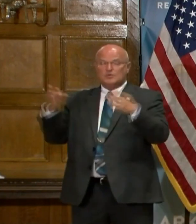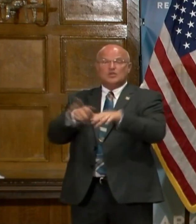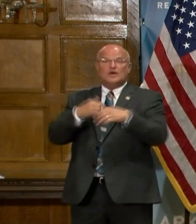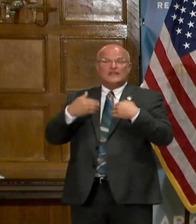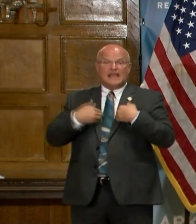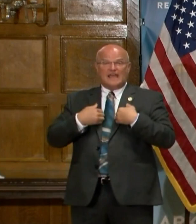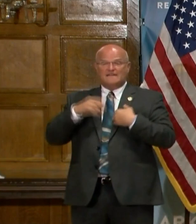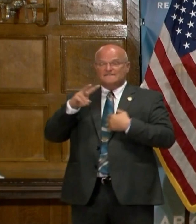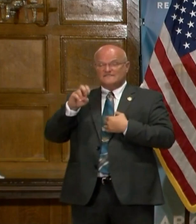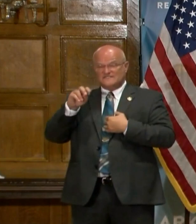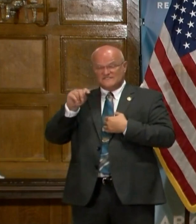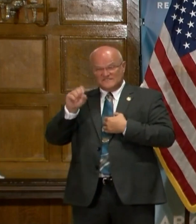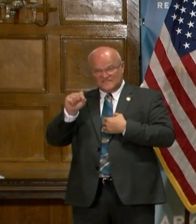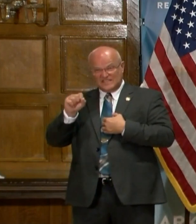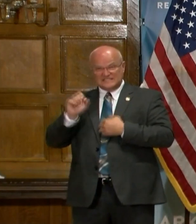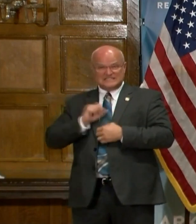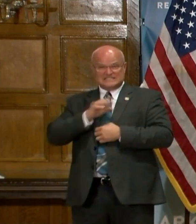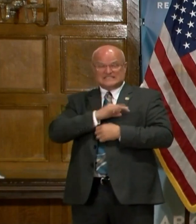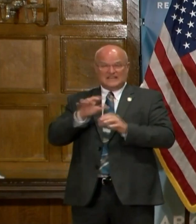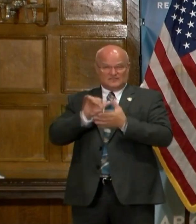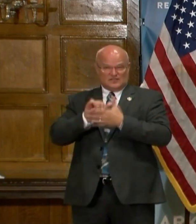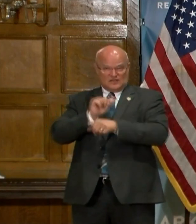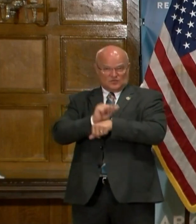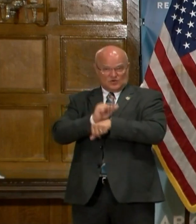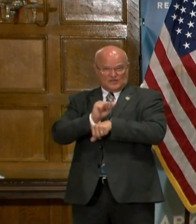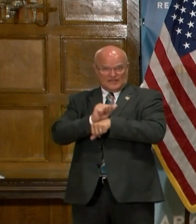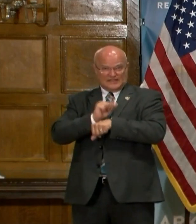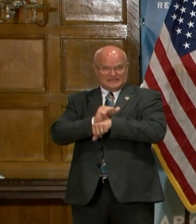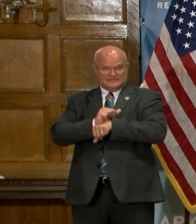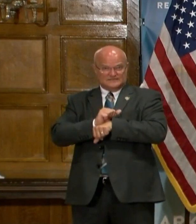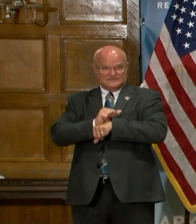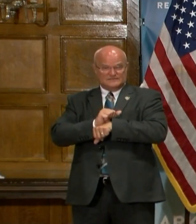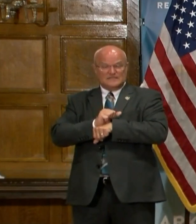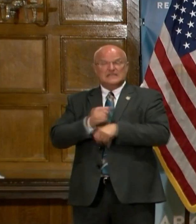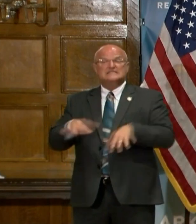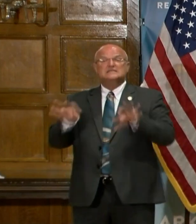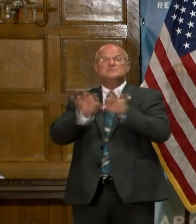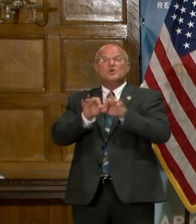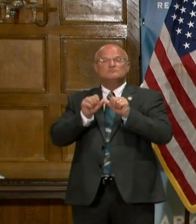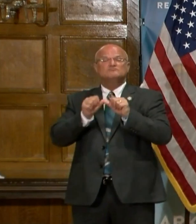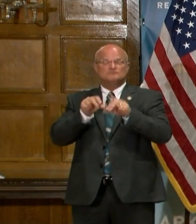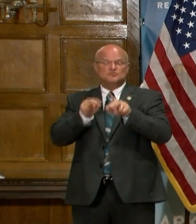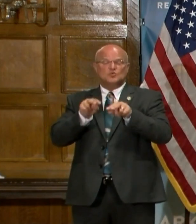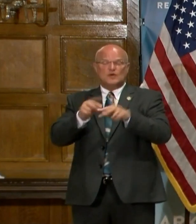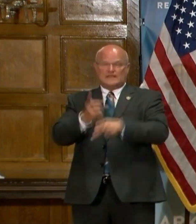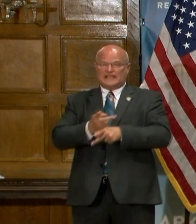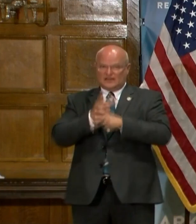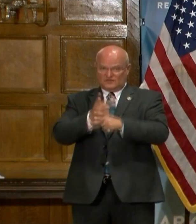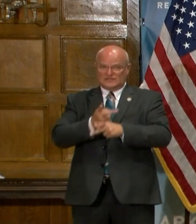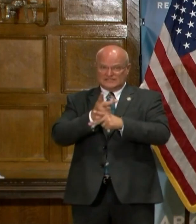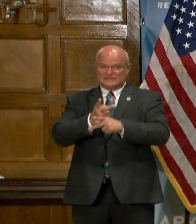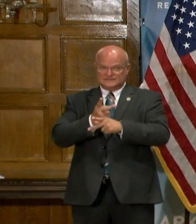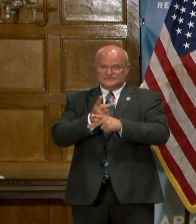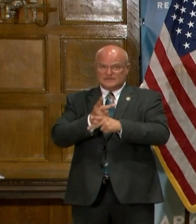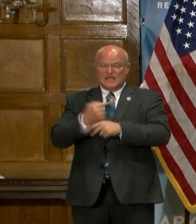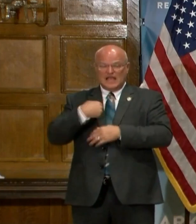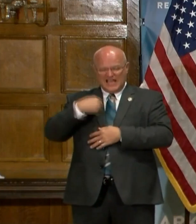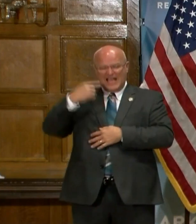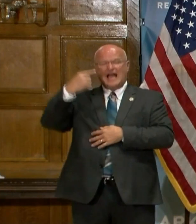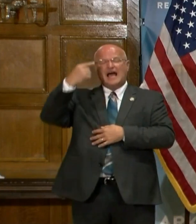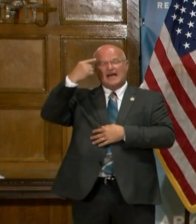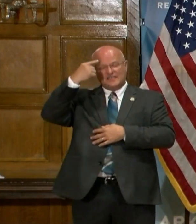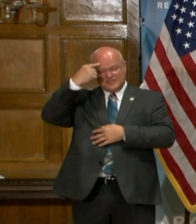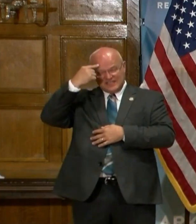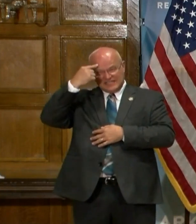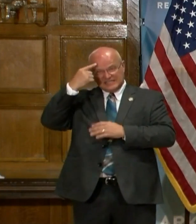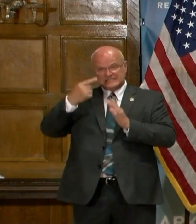as they have ventilators and staff to do that with. It's important that we continue to watch that carefully. I think that